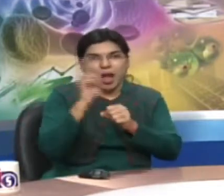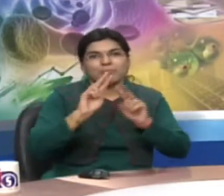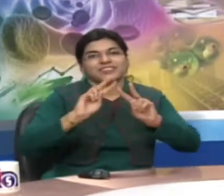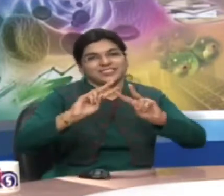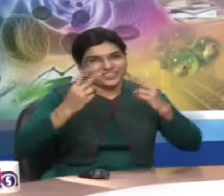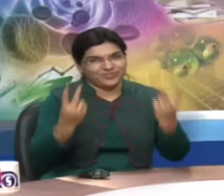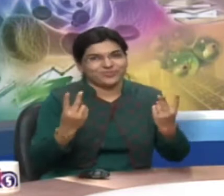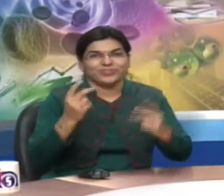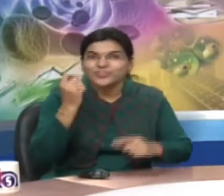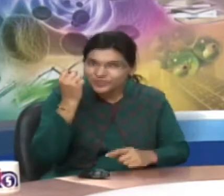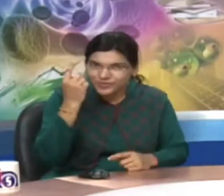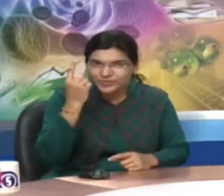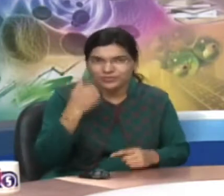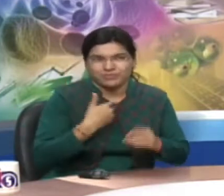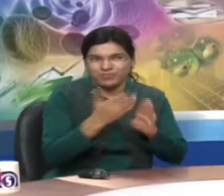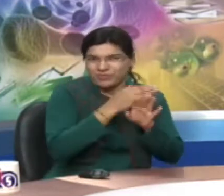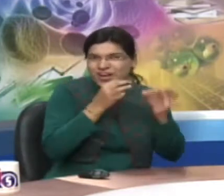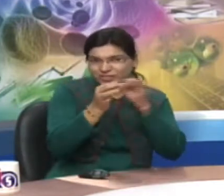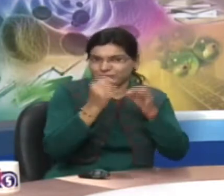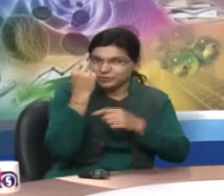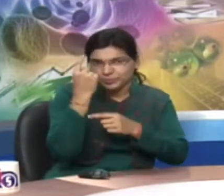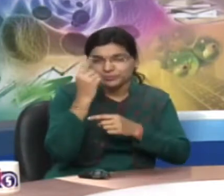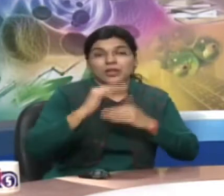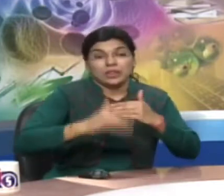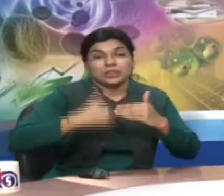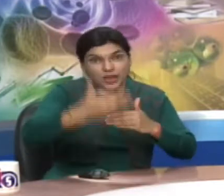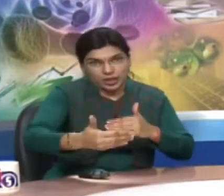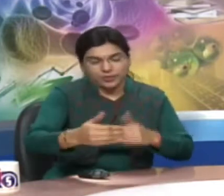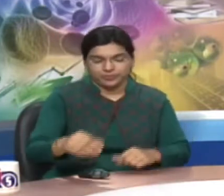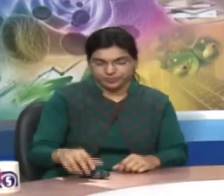The answer will be yes and no always.